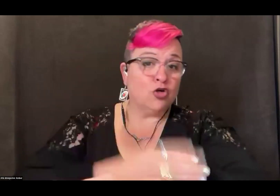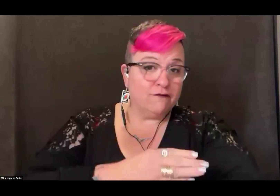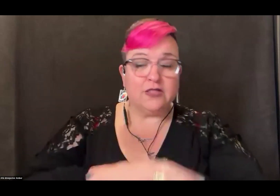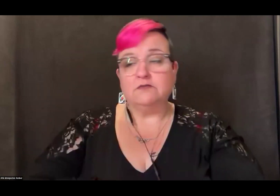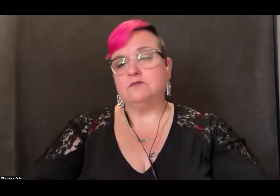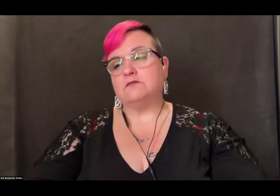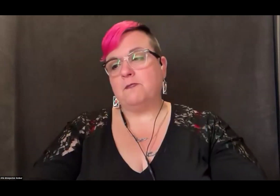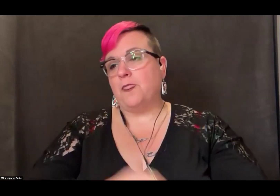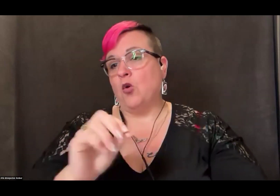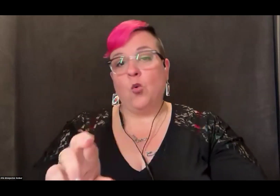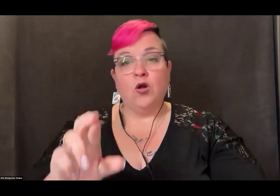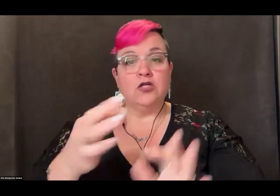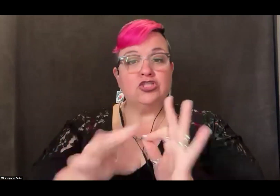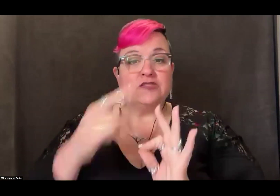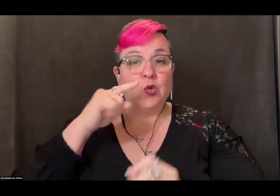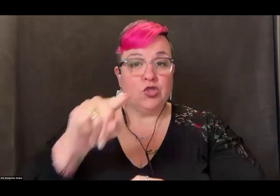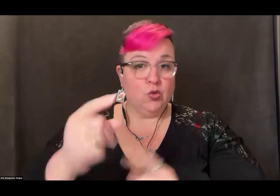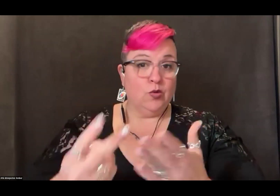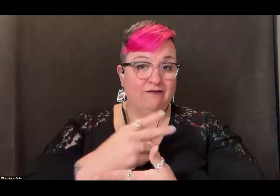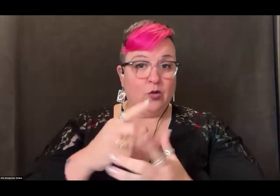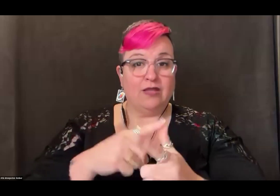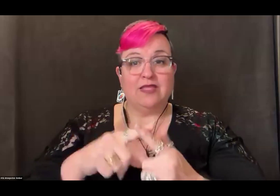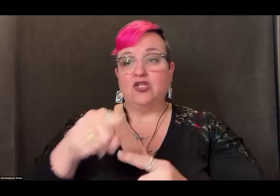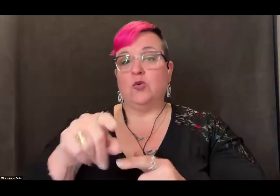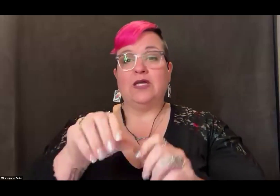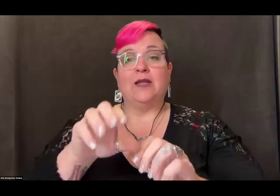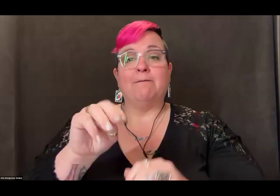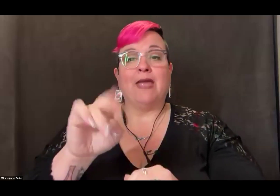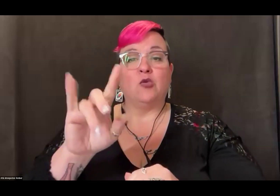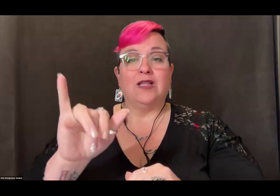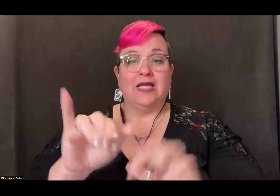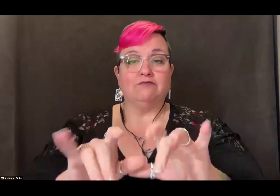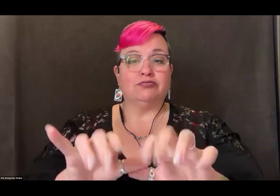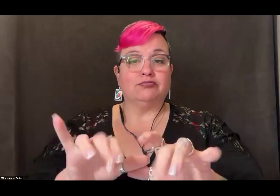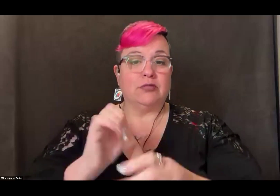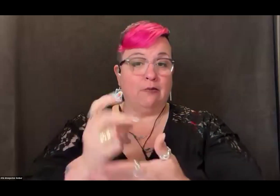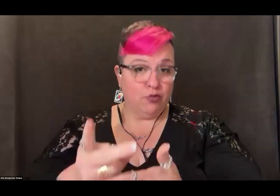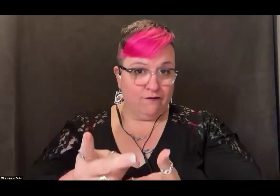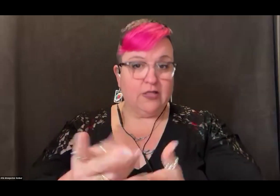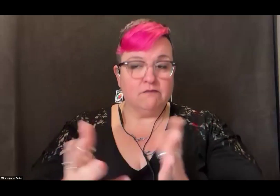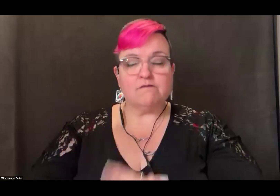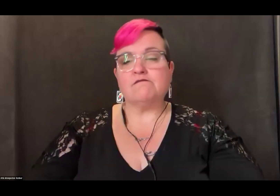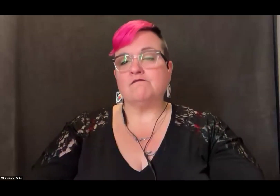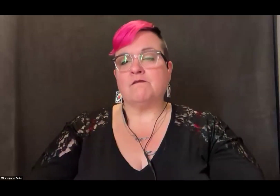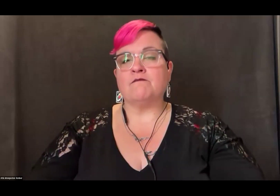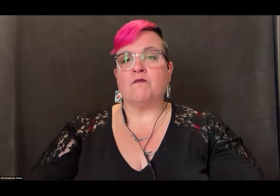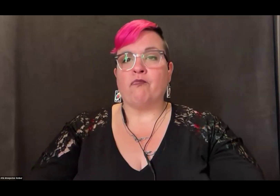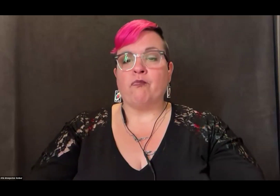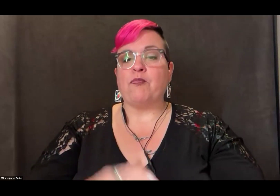or just for you to review, and then you can manually approve it, what have you.